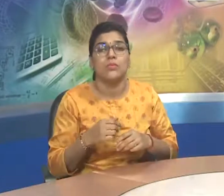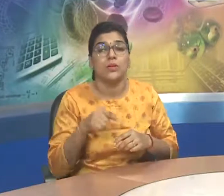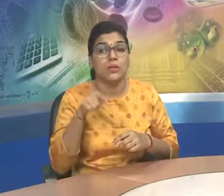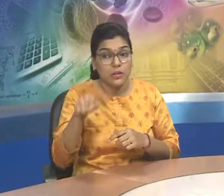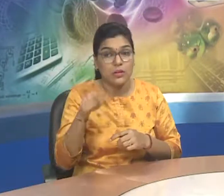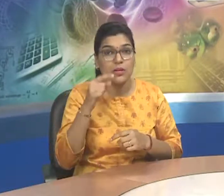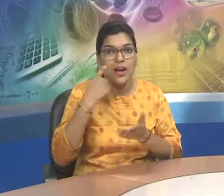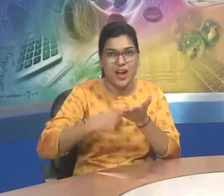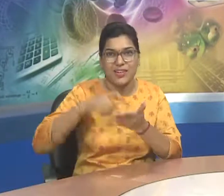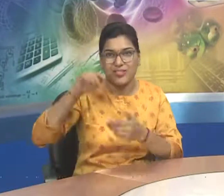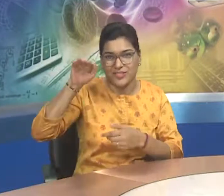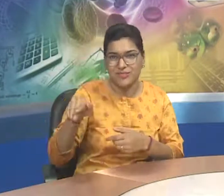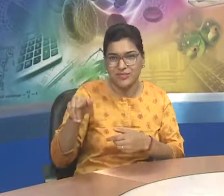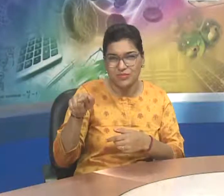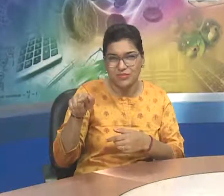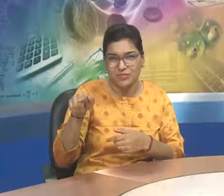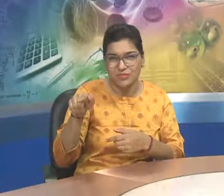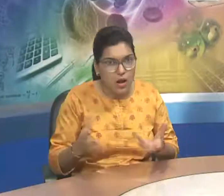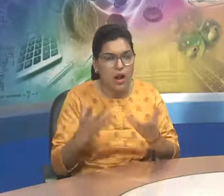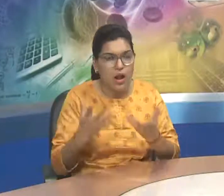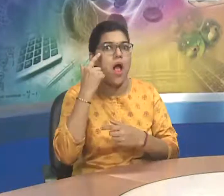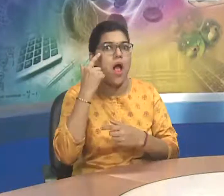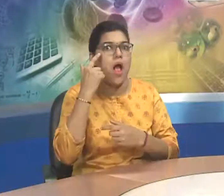About 6 months ago,